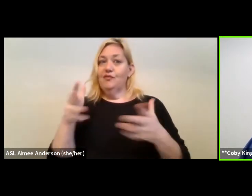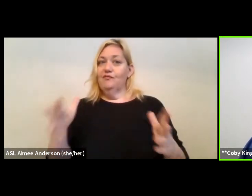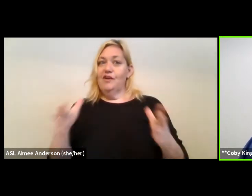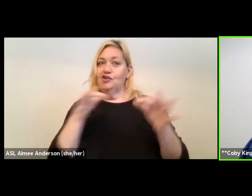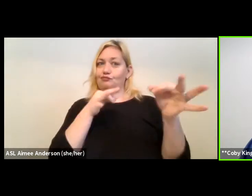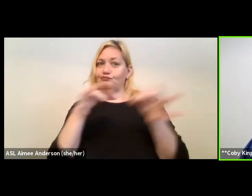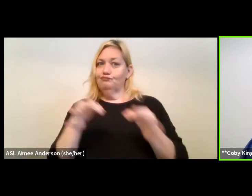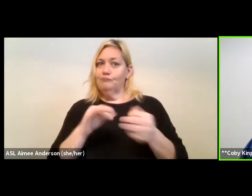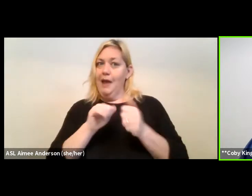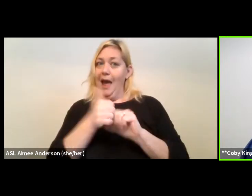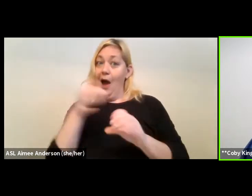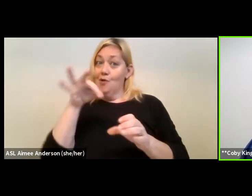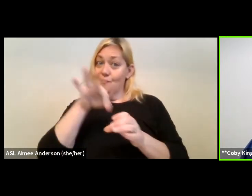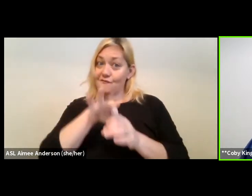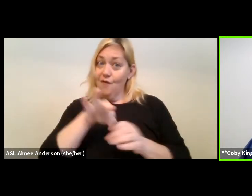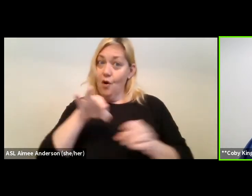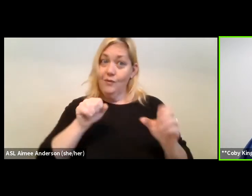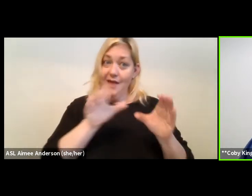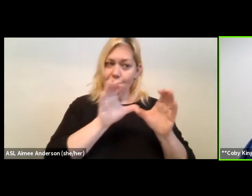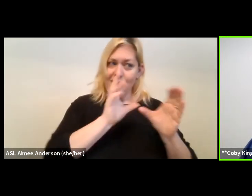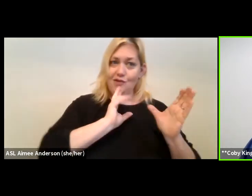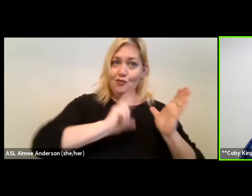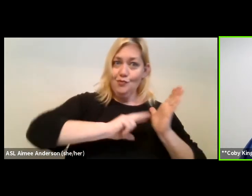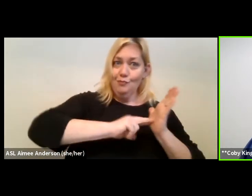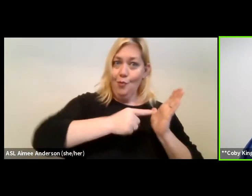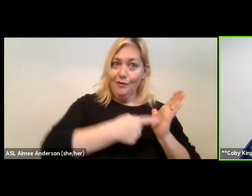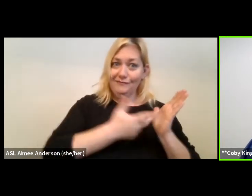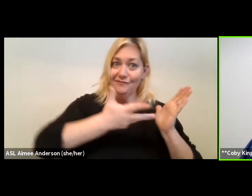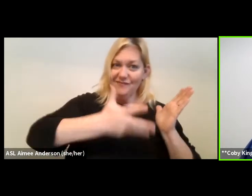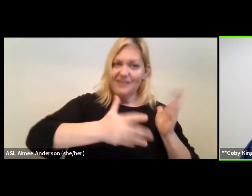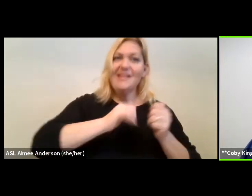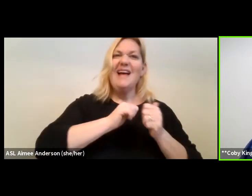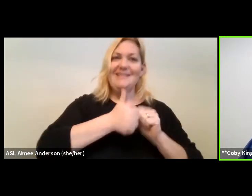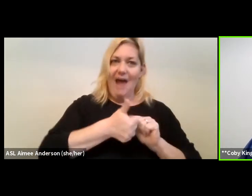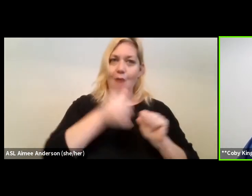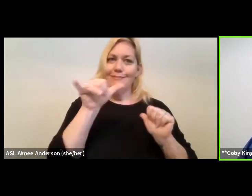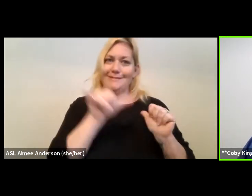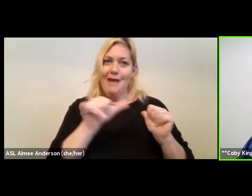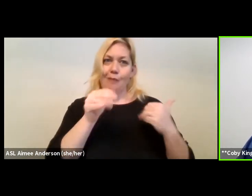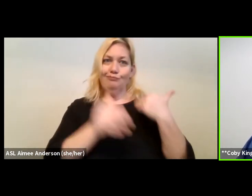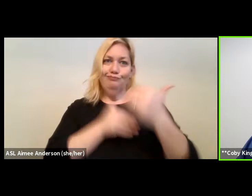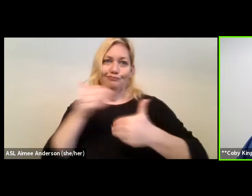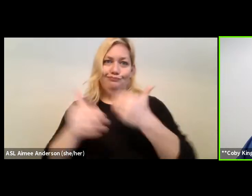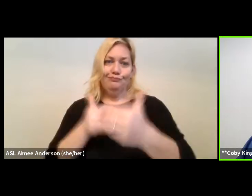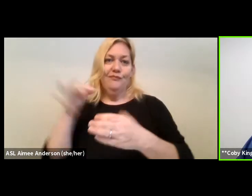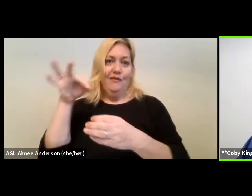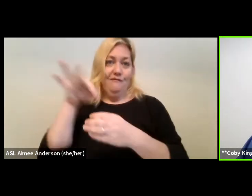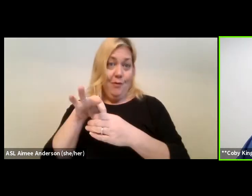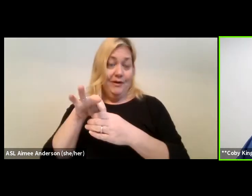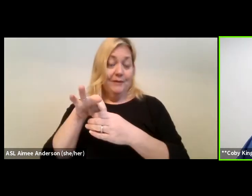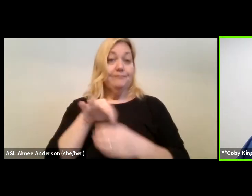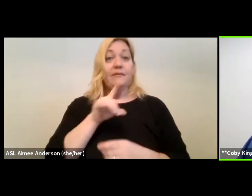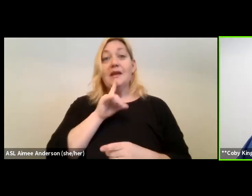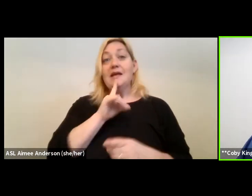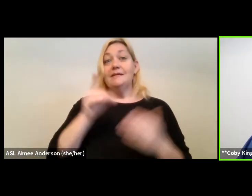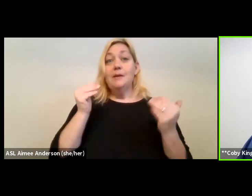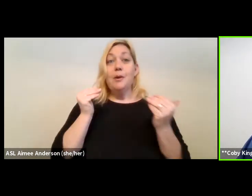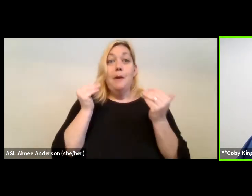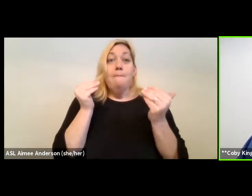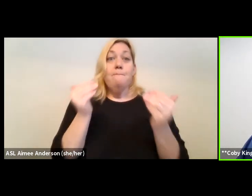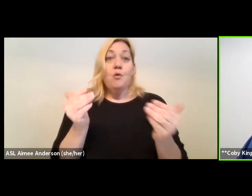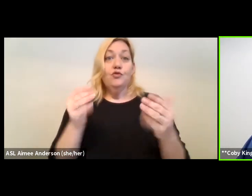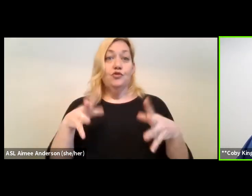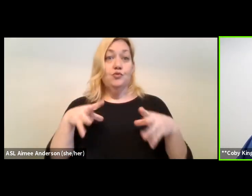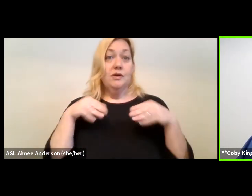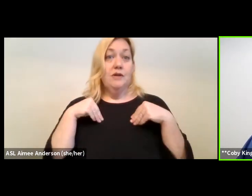and we just did that on the credentials report. So that is how they will be done. Is there a motion to adopt